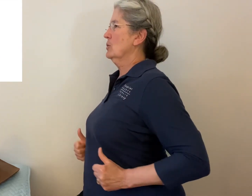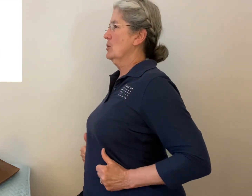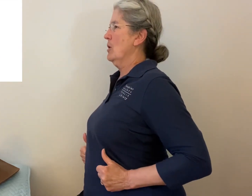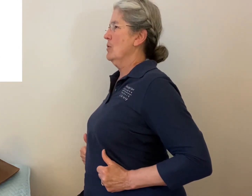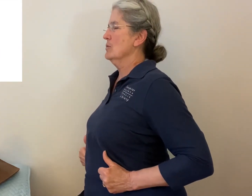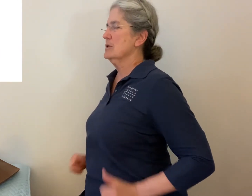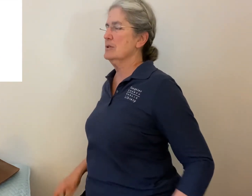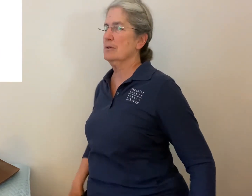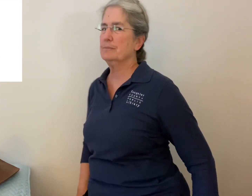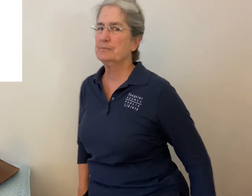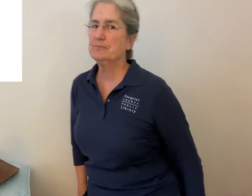Coat.